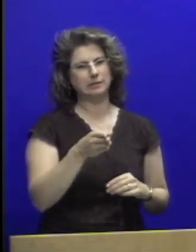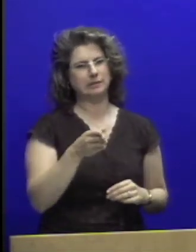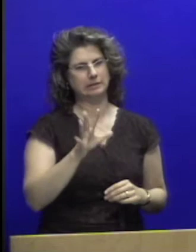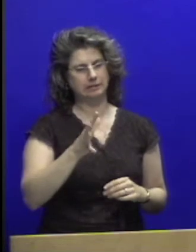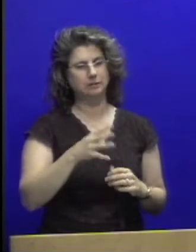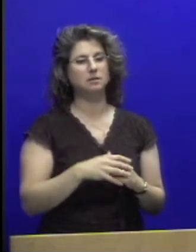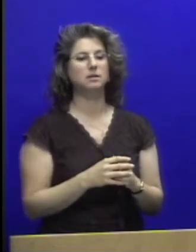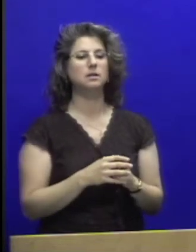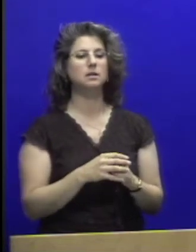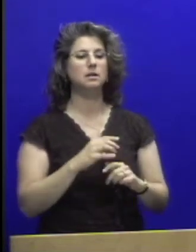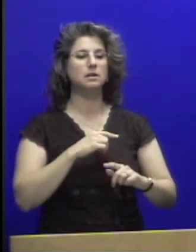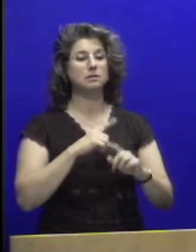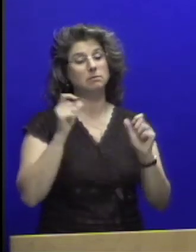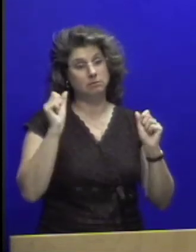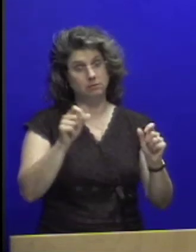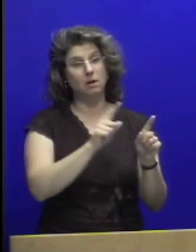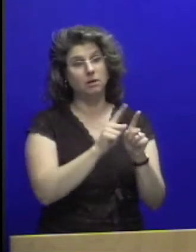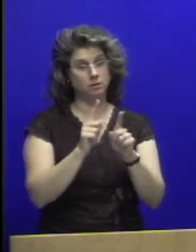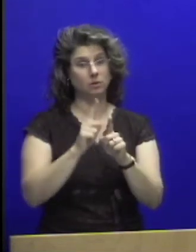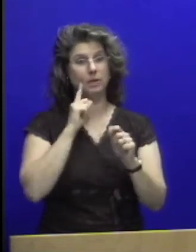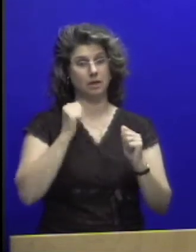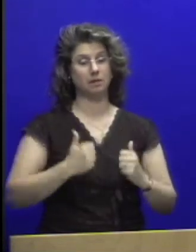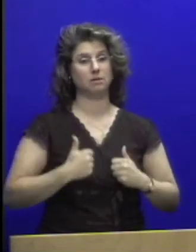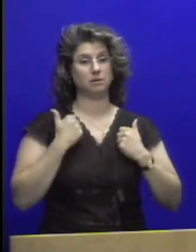which again can be life-threatening.